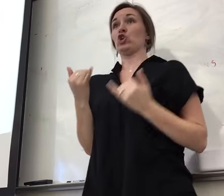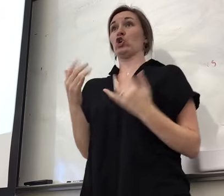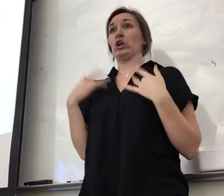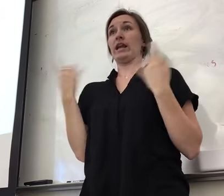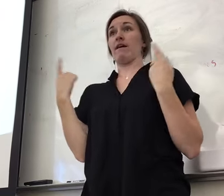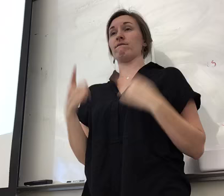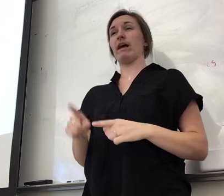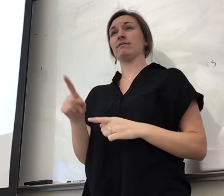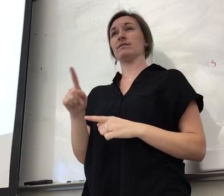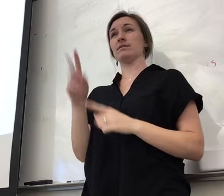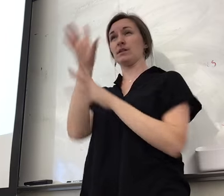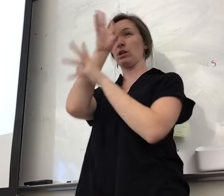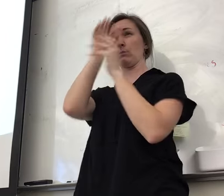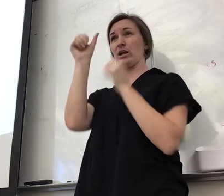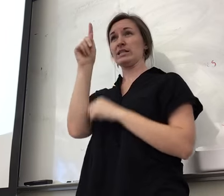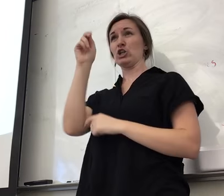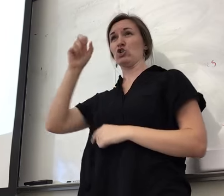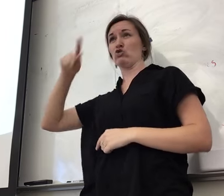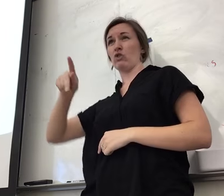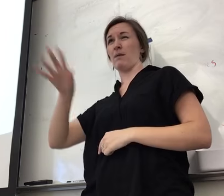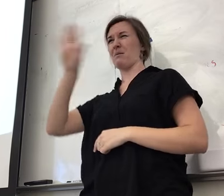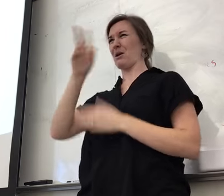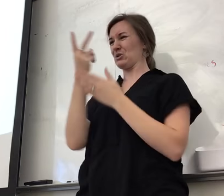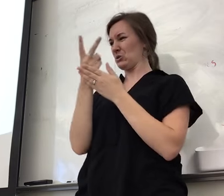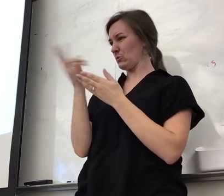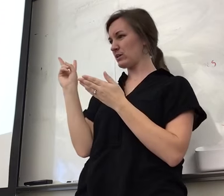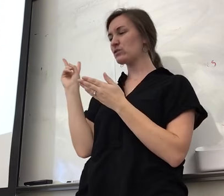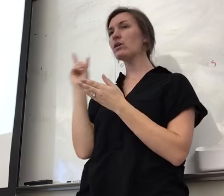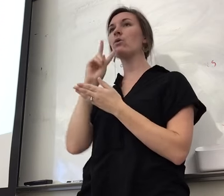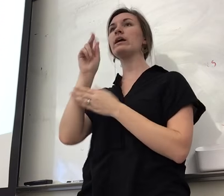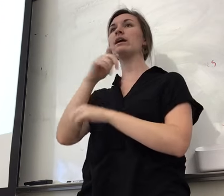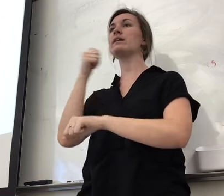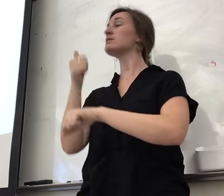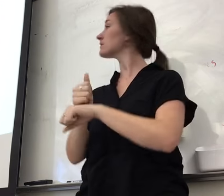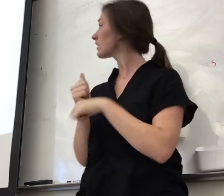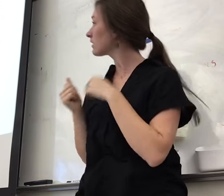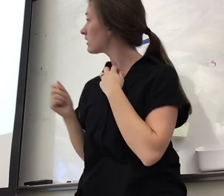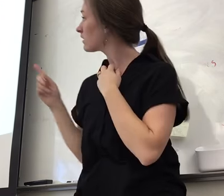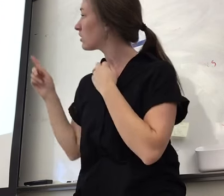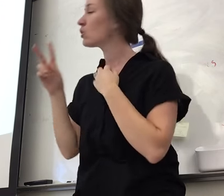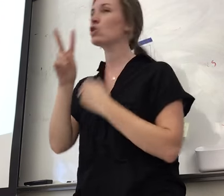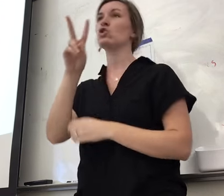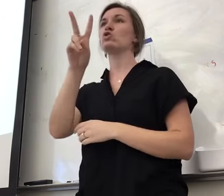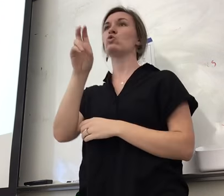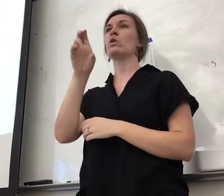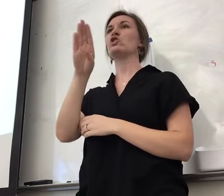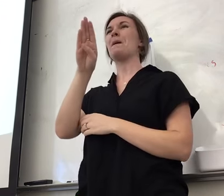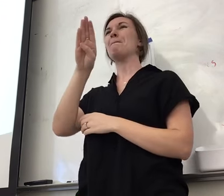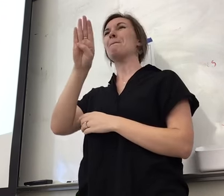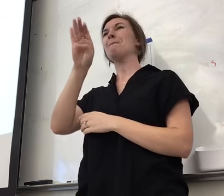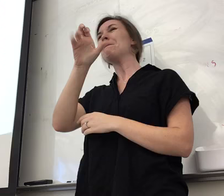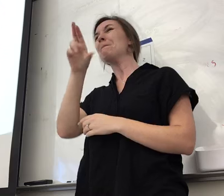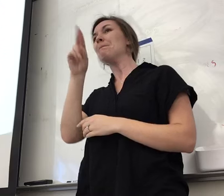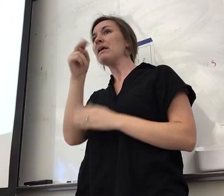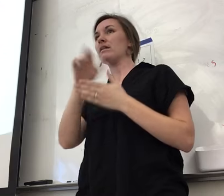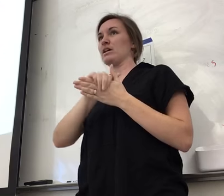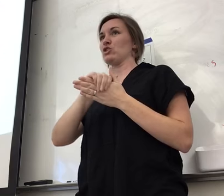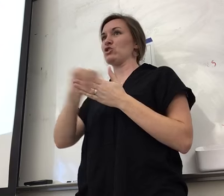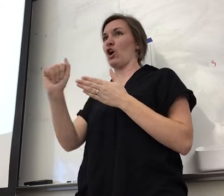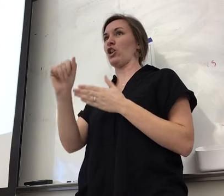Trump, about 2 weeks ago, instituted a $200 billion tariff against China. What that